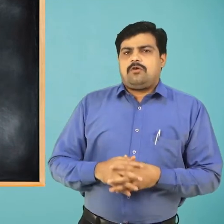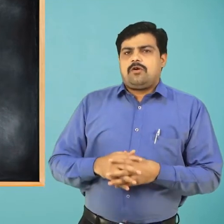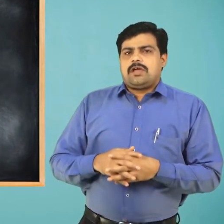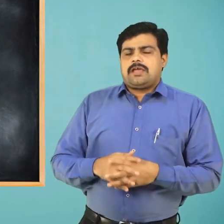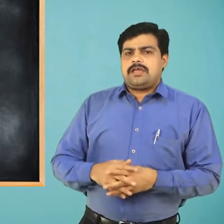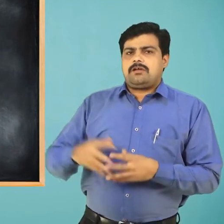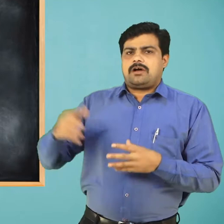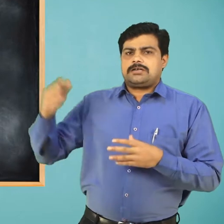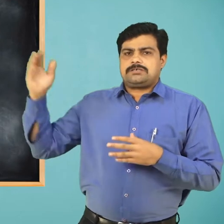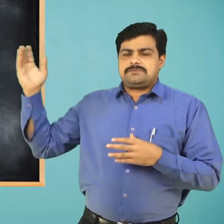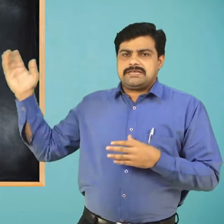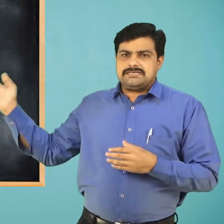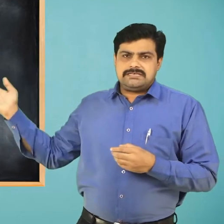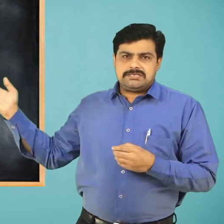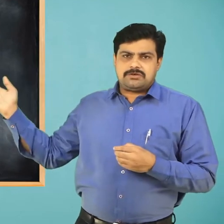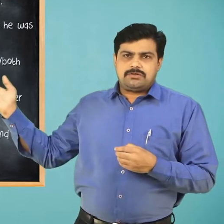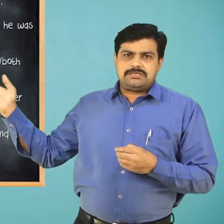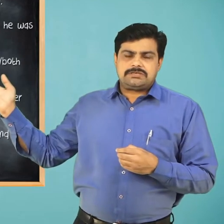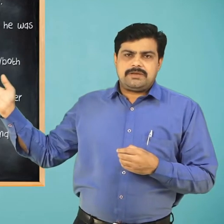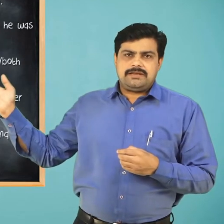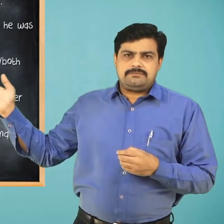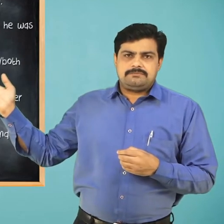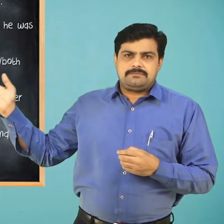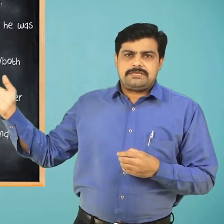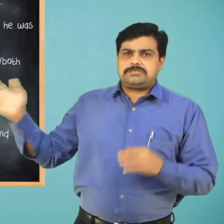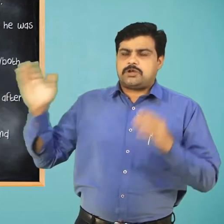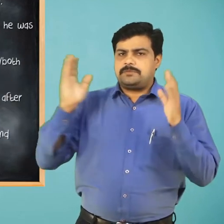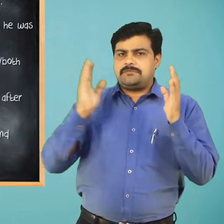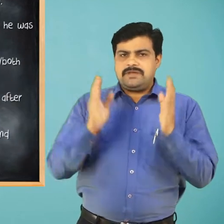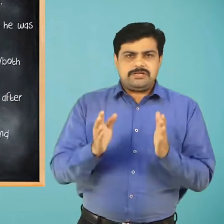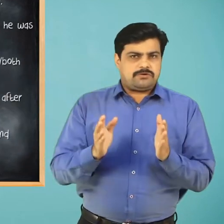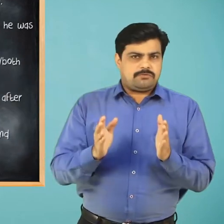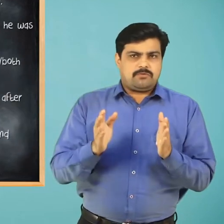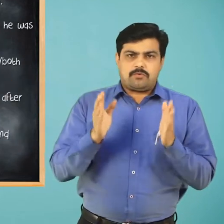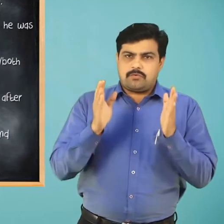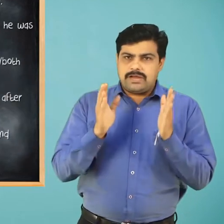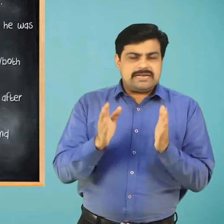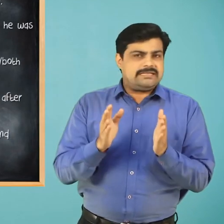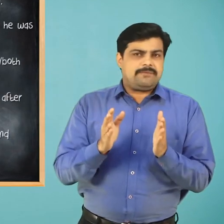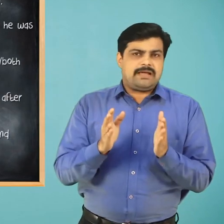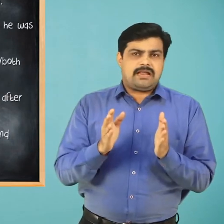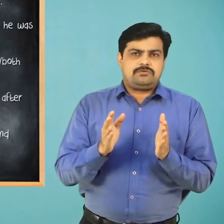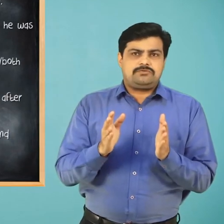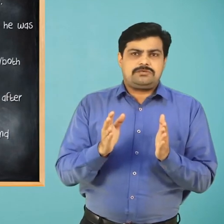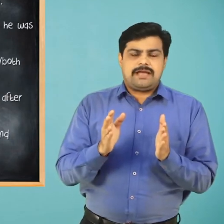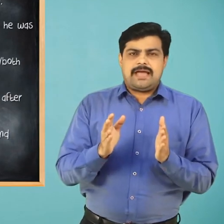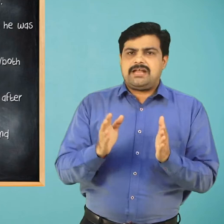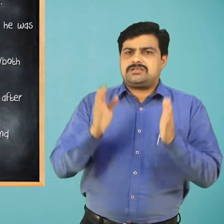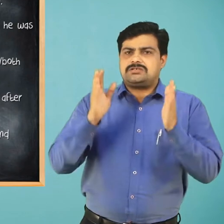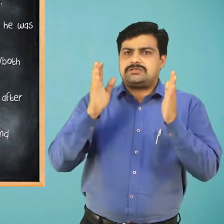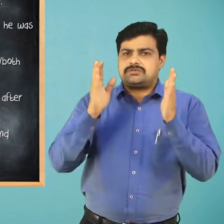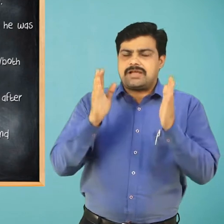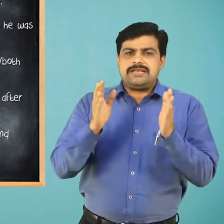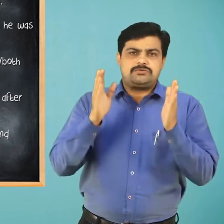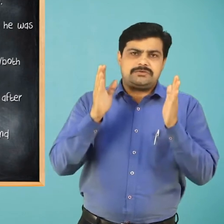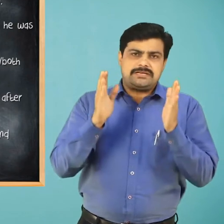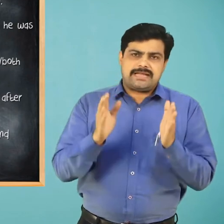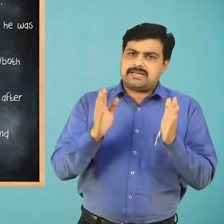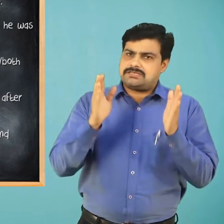Now, here are some sentences on the screen. Stop the video, read them aloud and try to detect